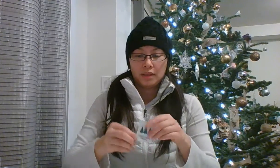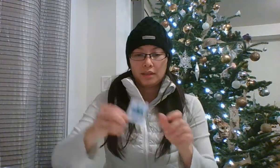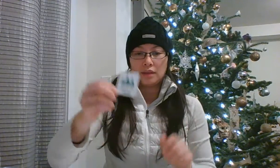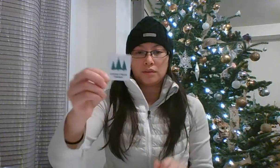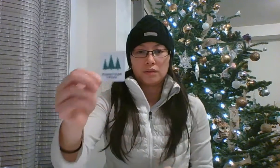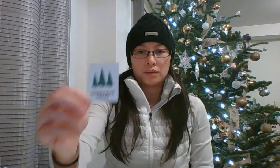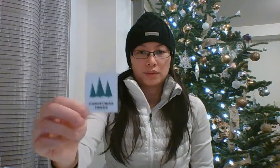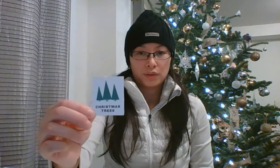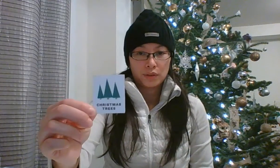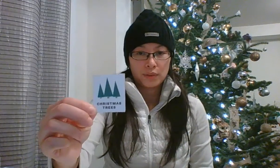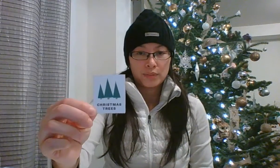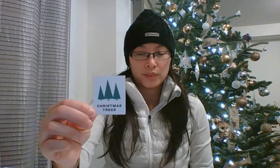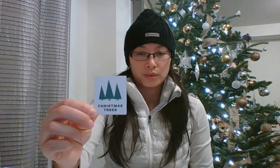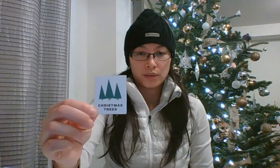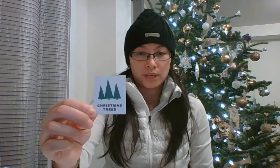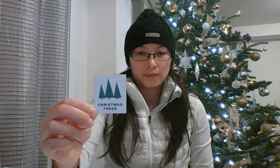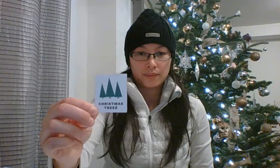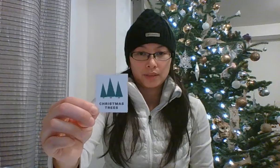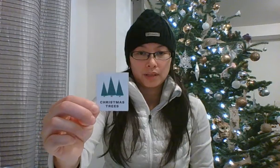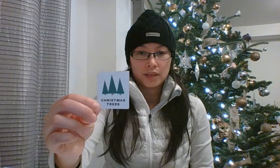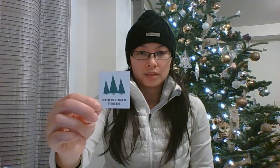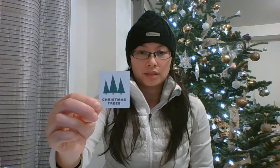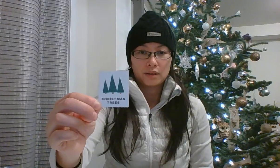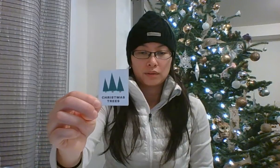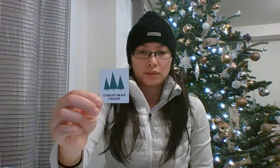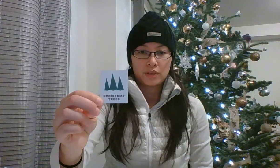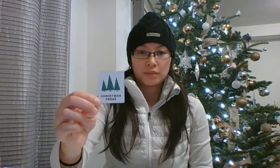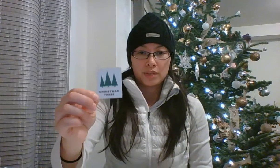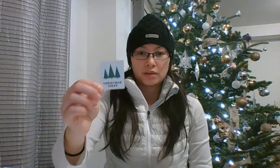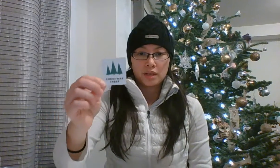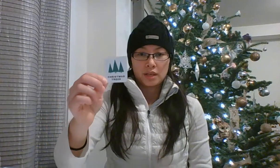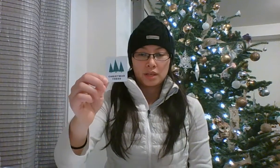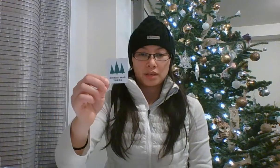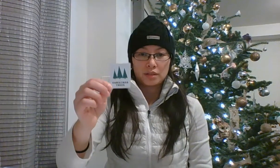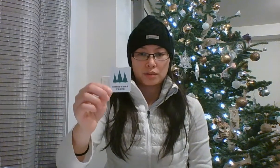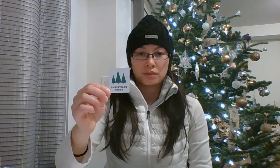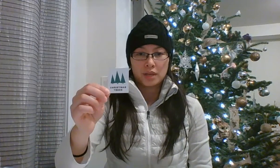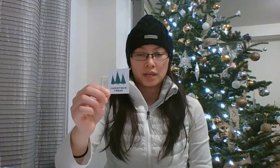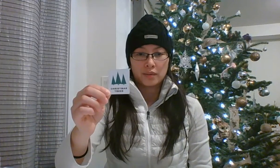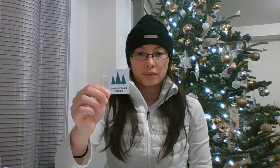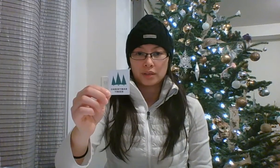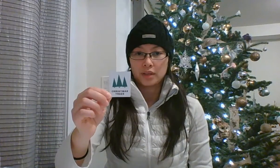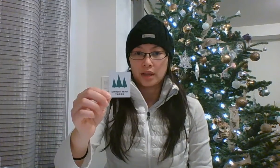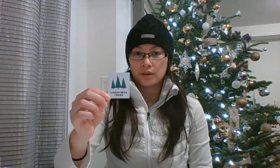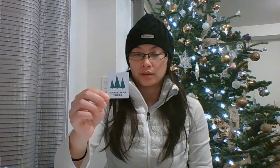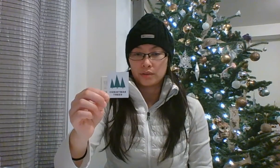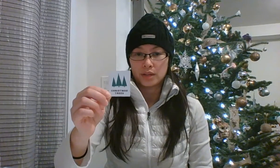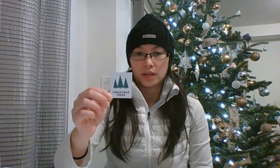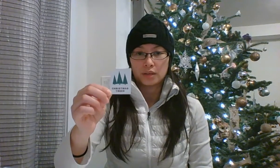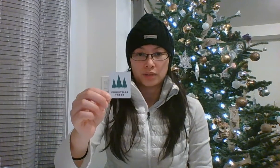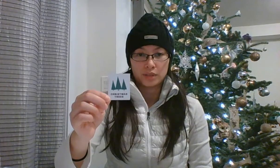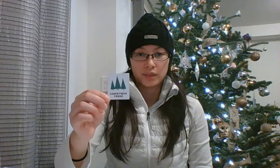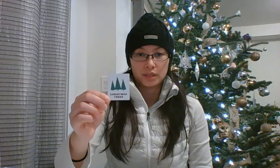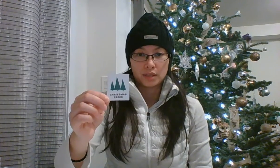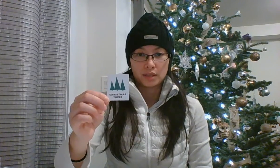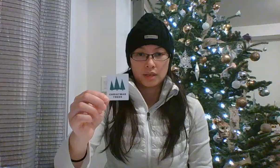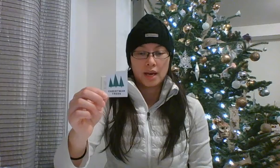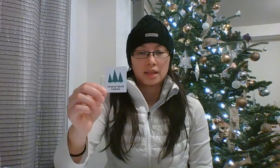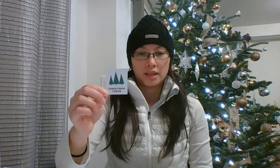Now, Christmas tree. So Christmas tree, it's two signs combined together. You sign Christmas and then